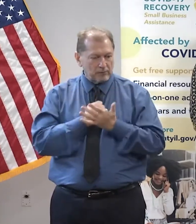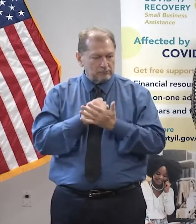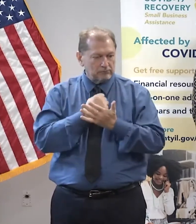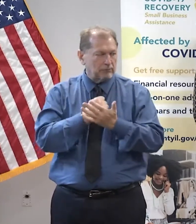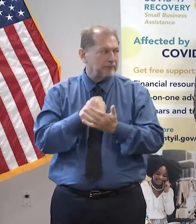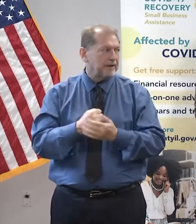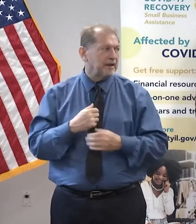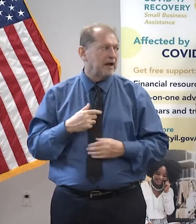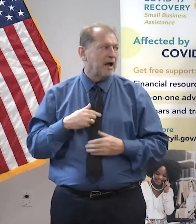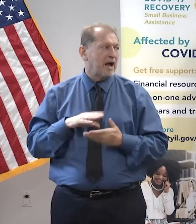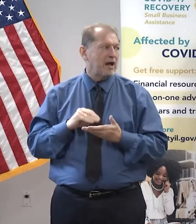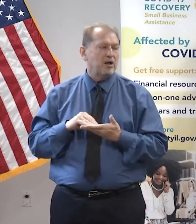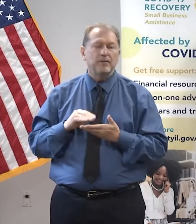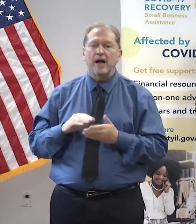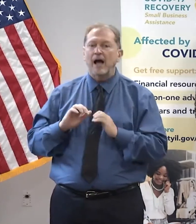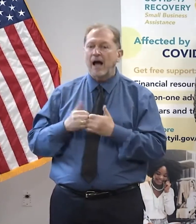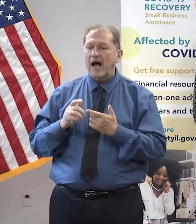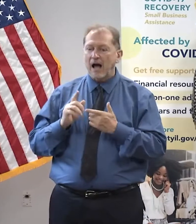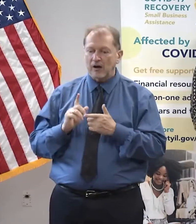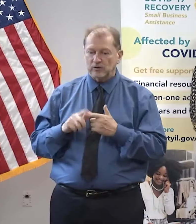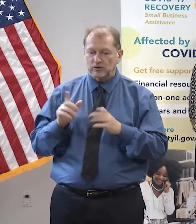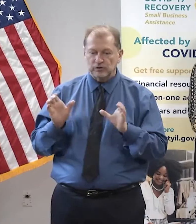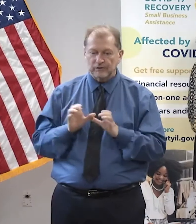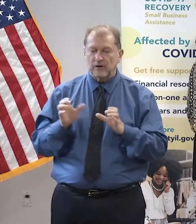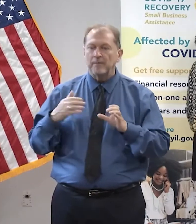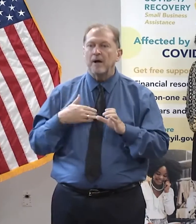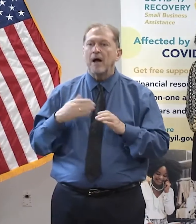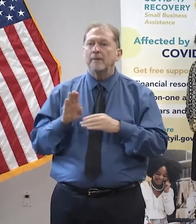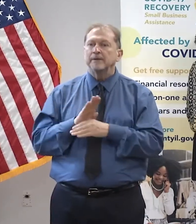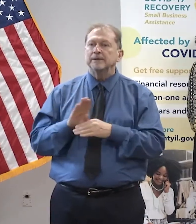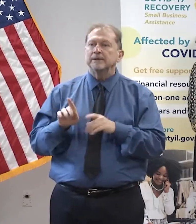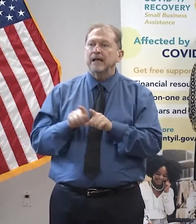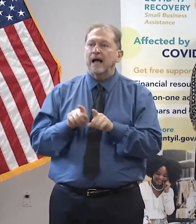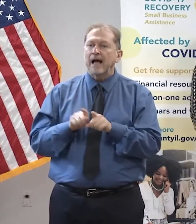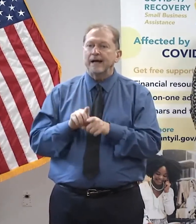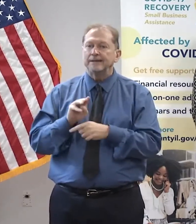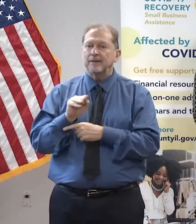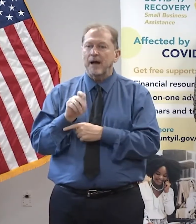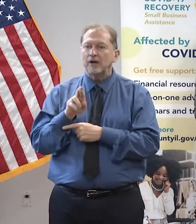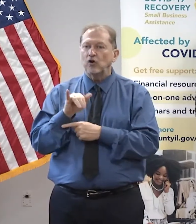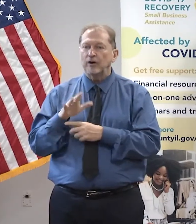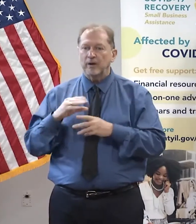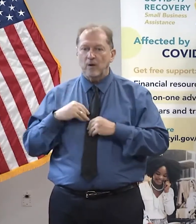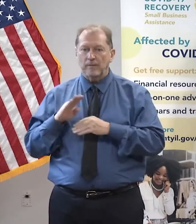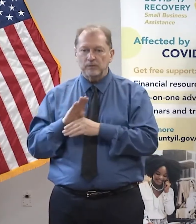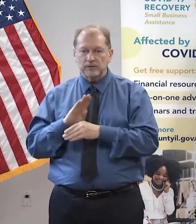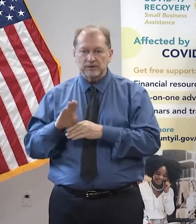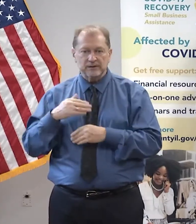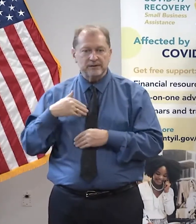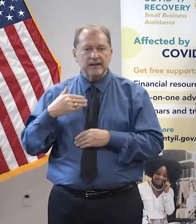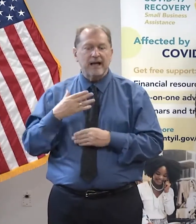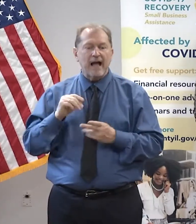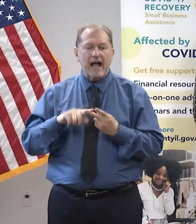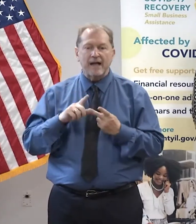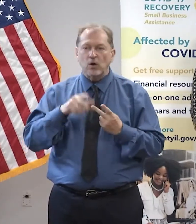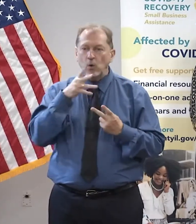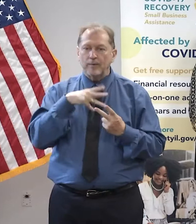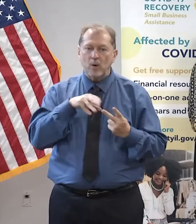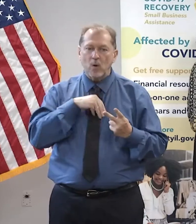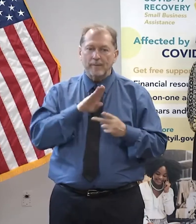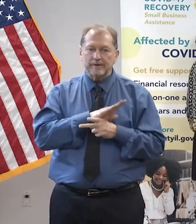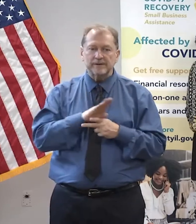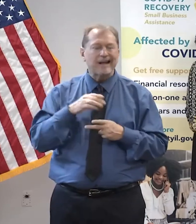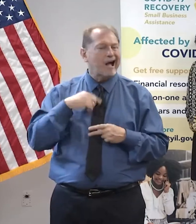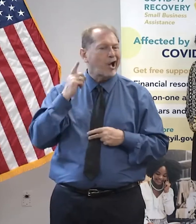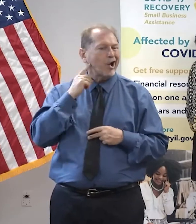about being able to certify my business as a minority-owned business and a woman-owned business, something I had kind of heard about, but I really